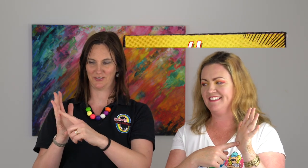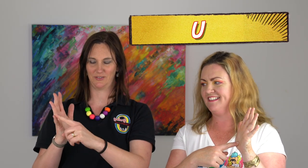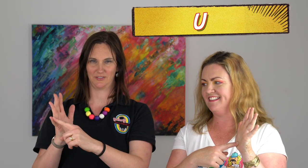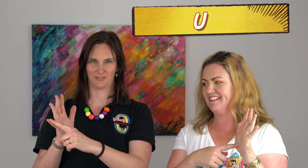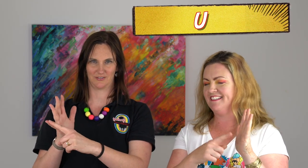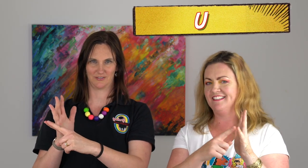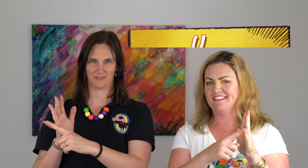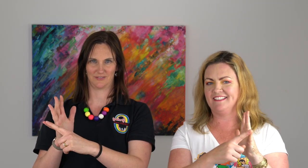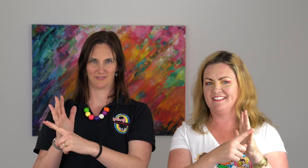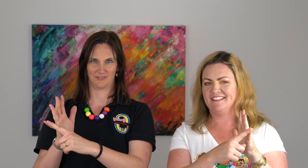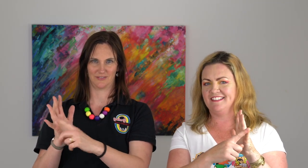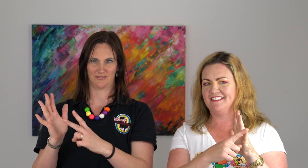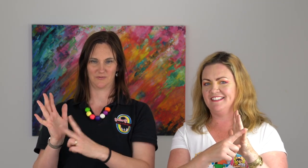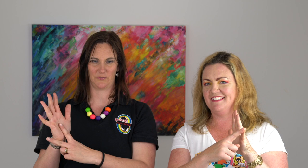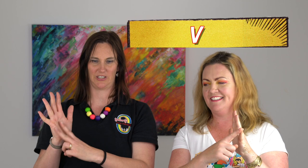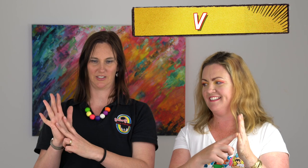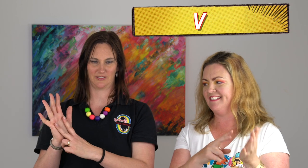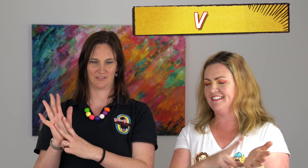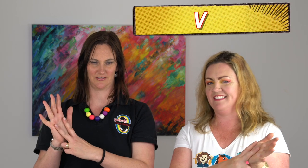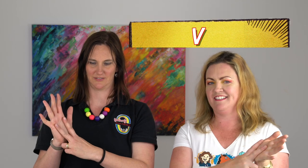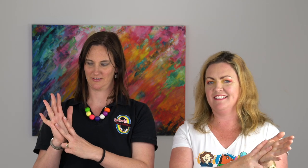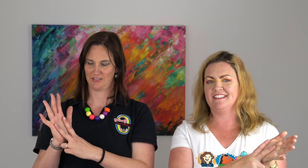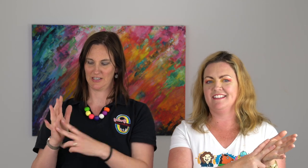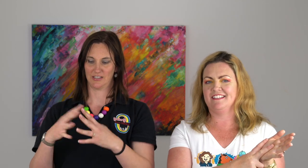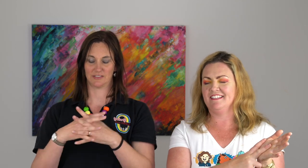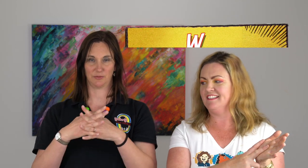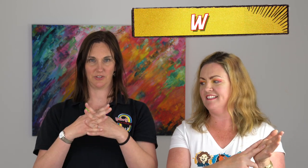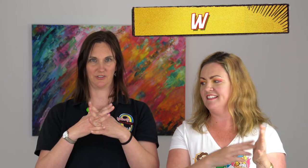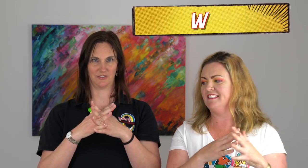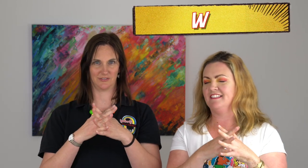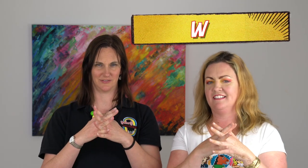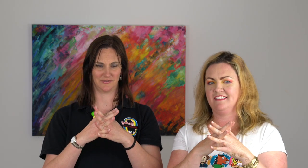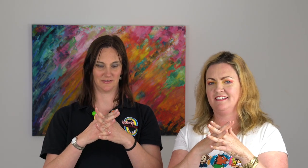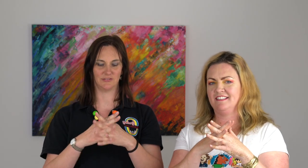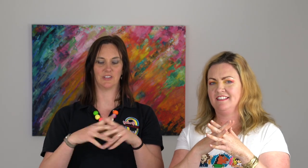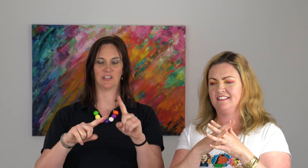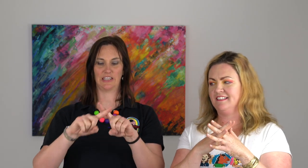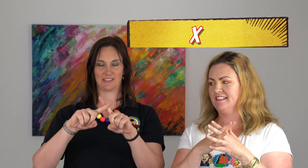U, V, W, X,